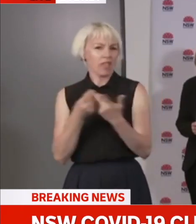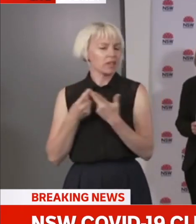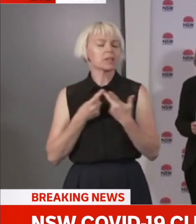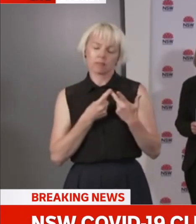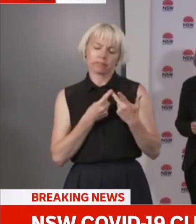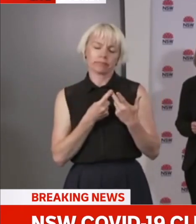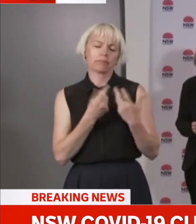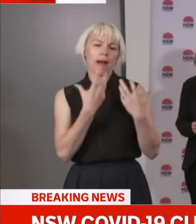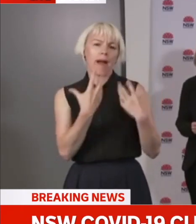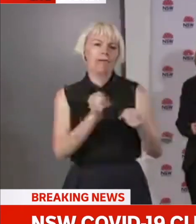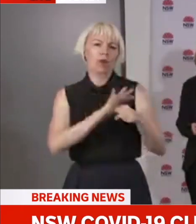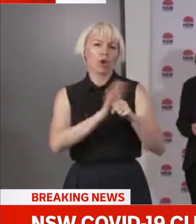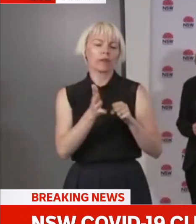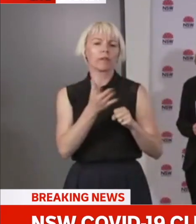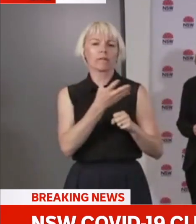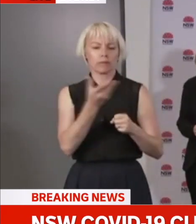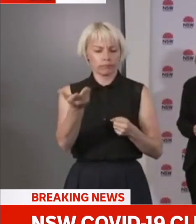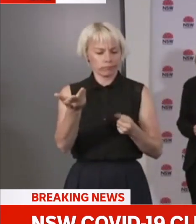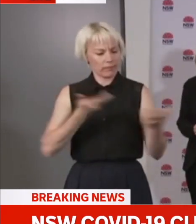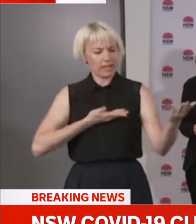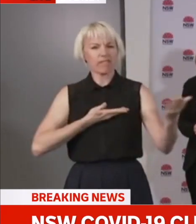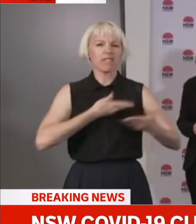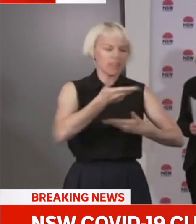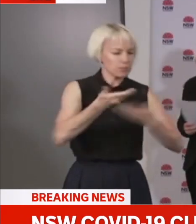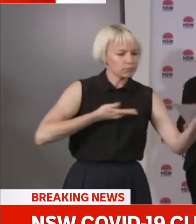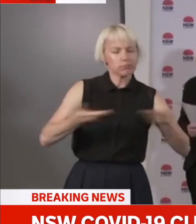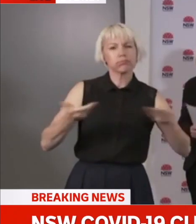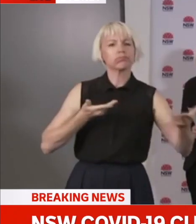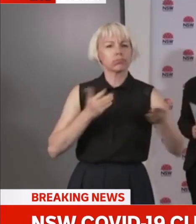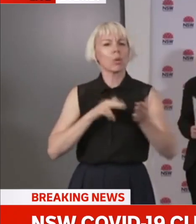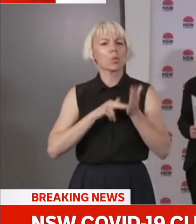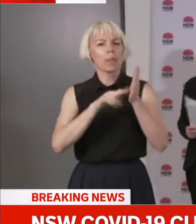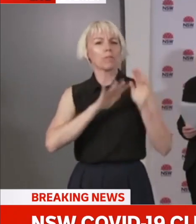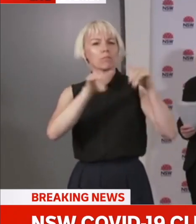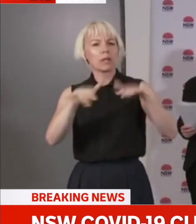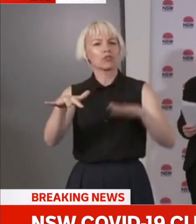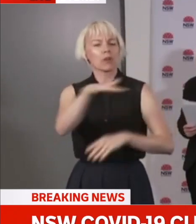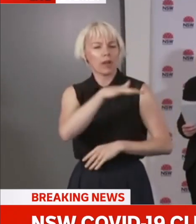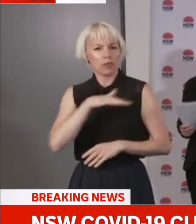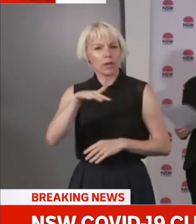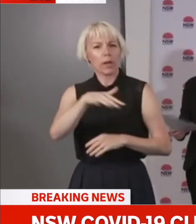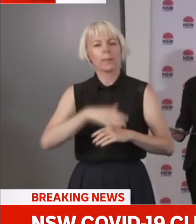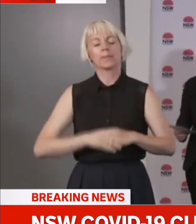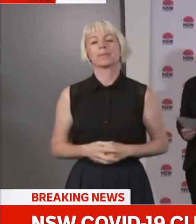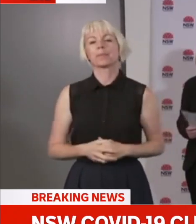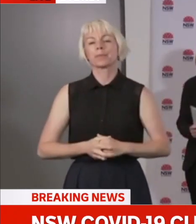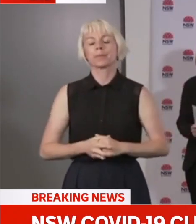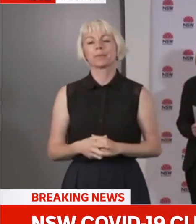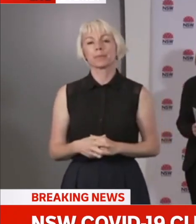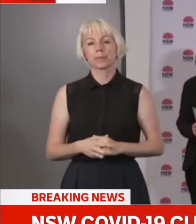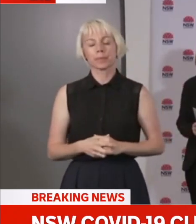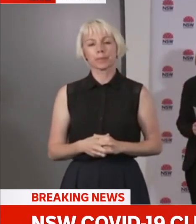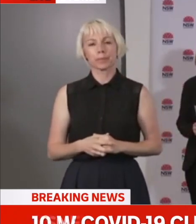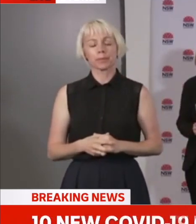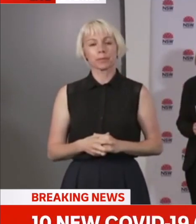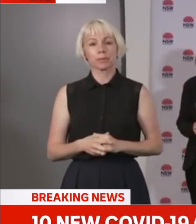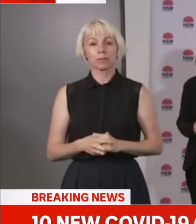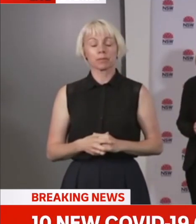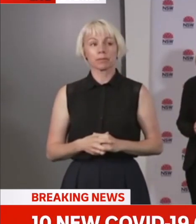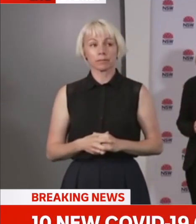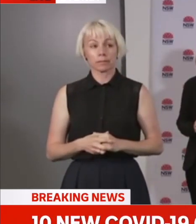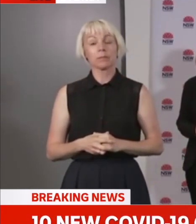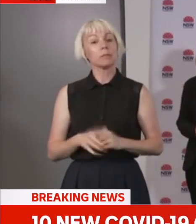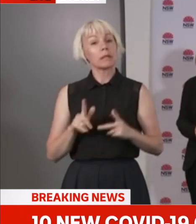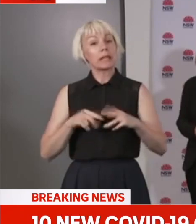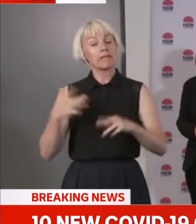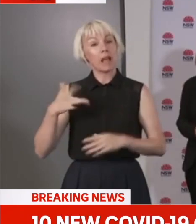what those 28 cases are and what that means moving forward. Can I please stress to everybody in and